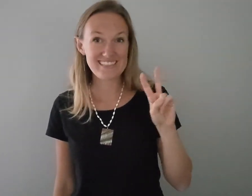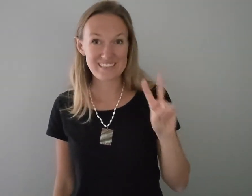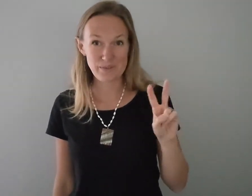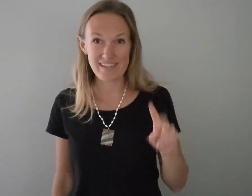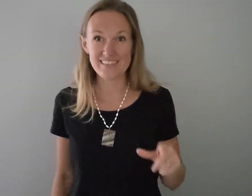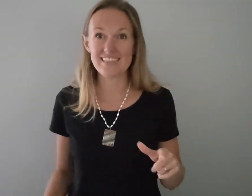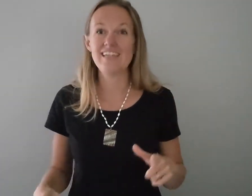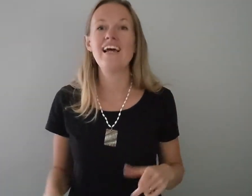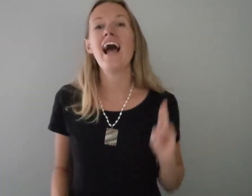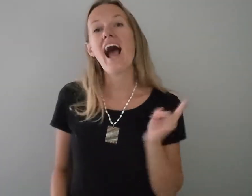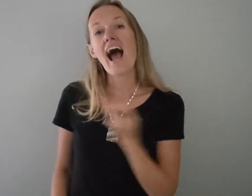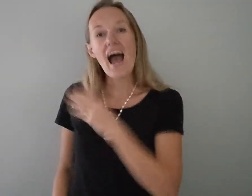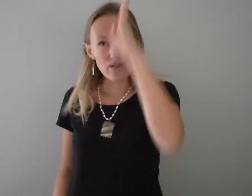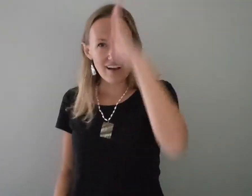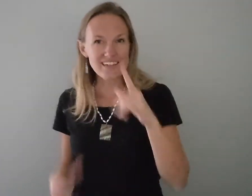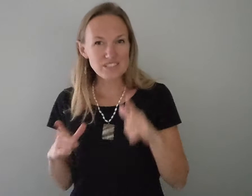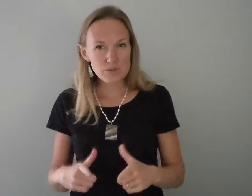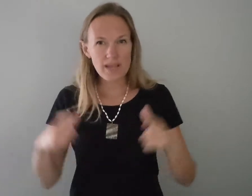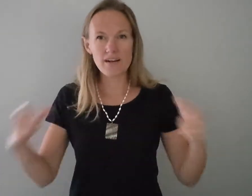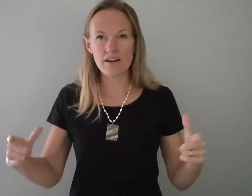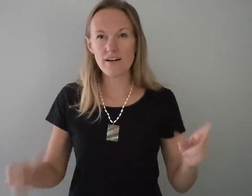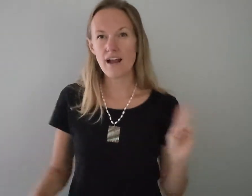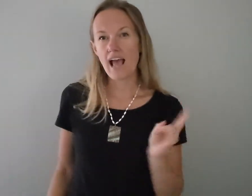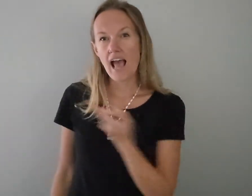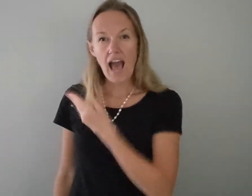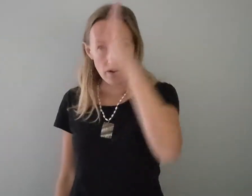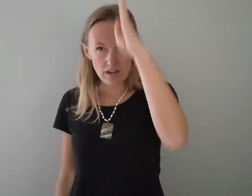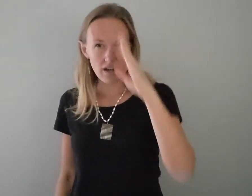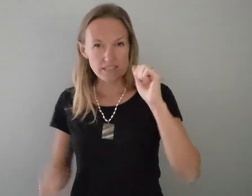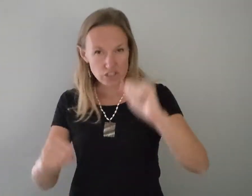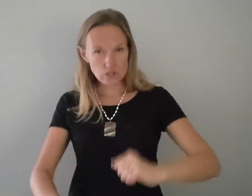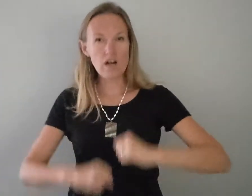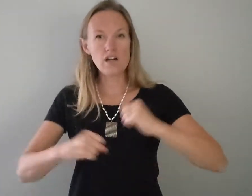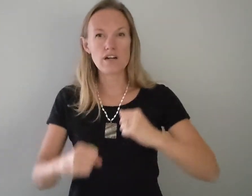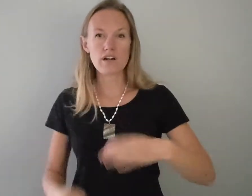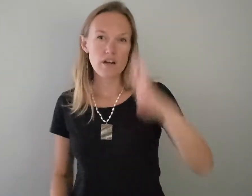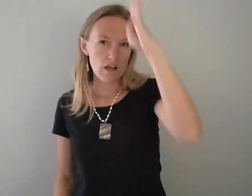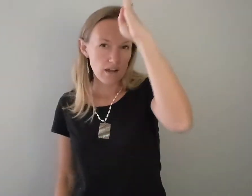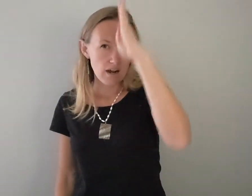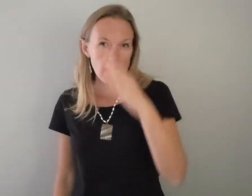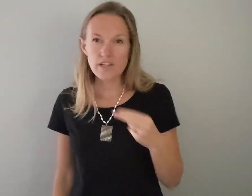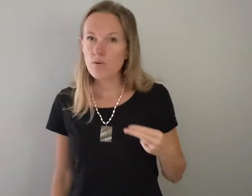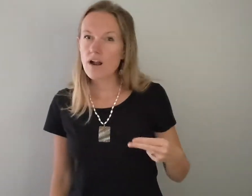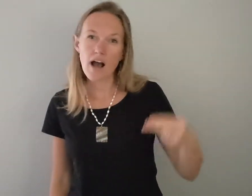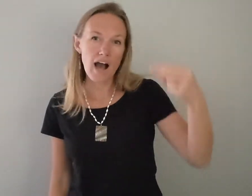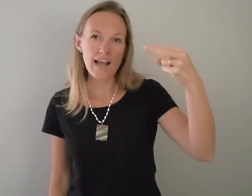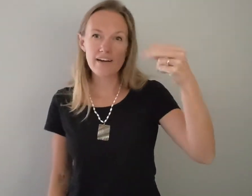it twice. Our God is greater. Our God is stronger. God, you are higher